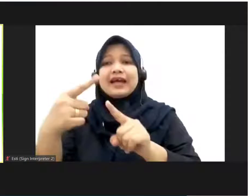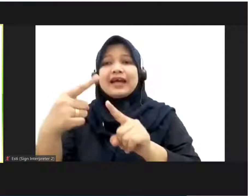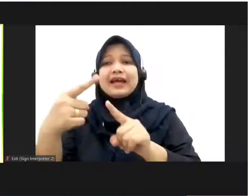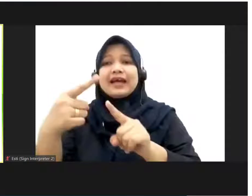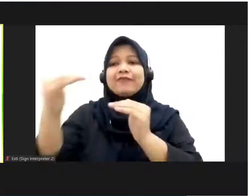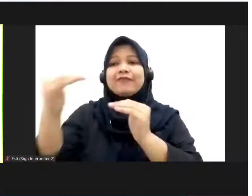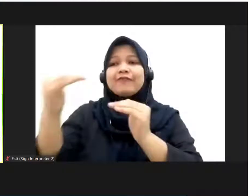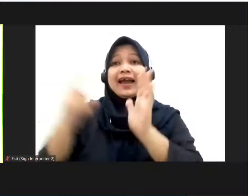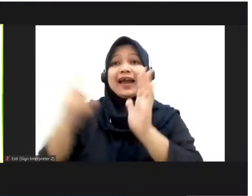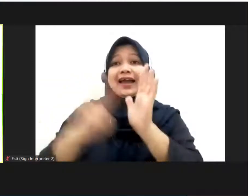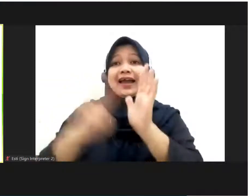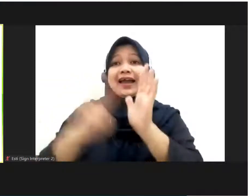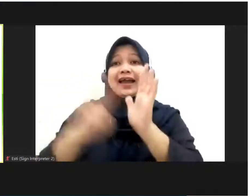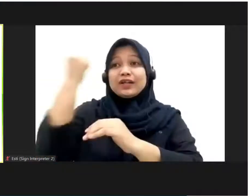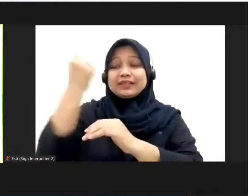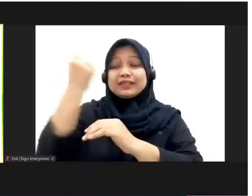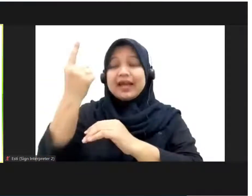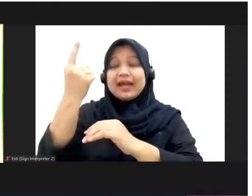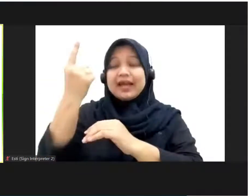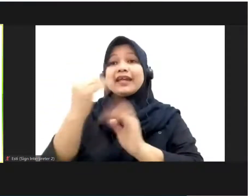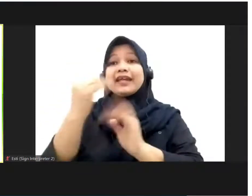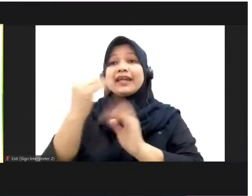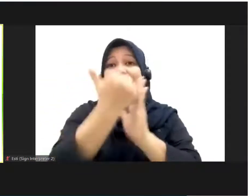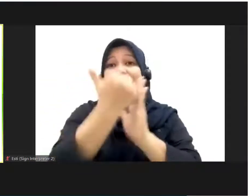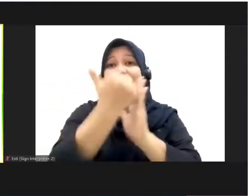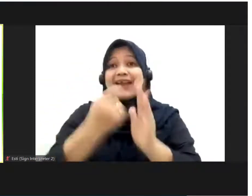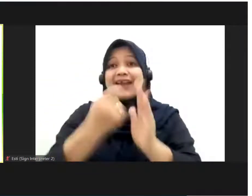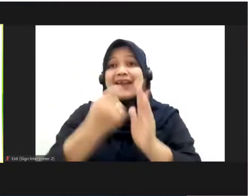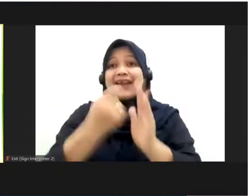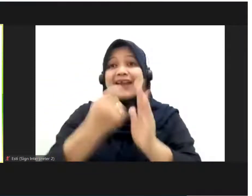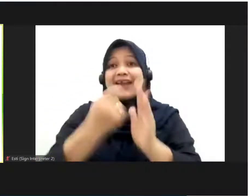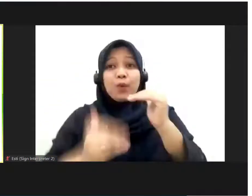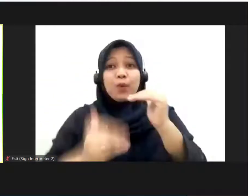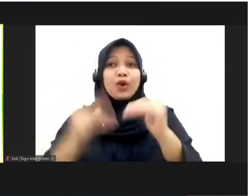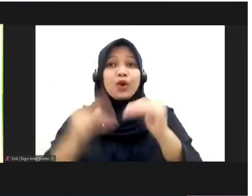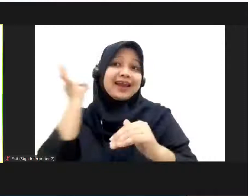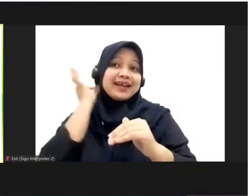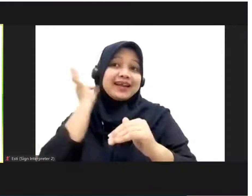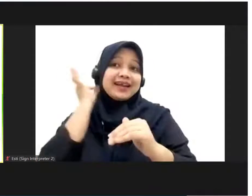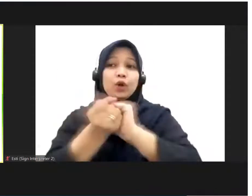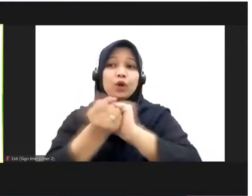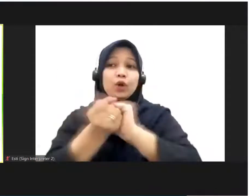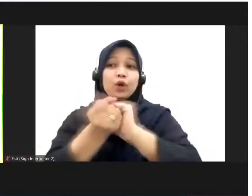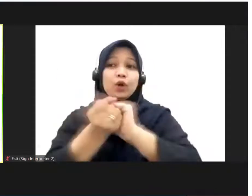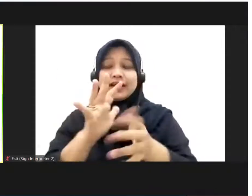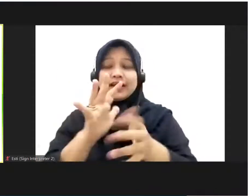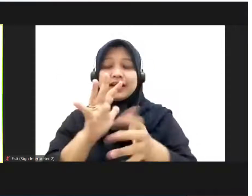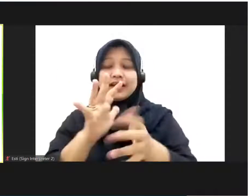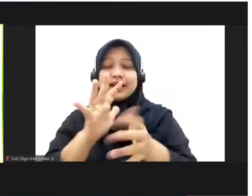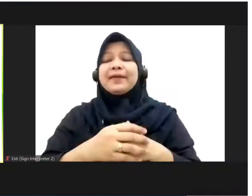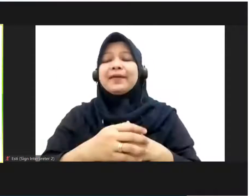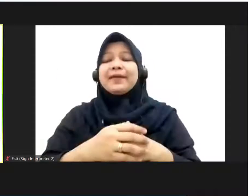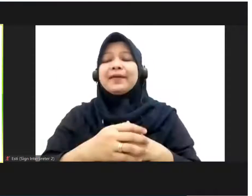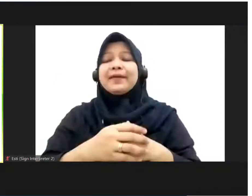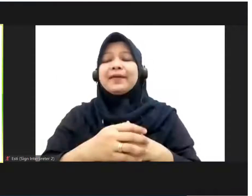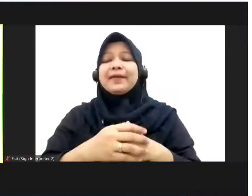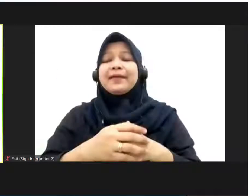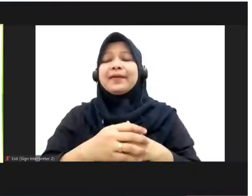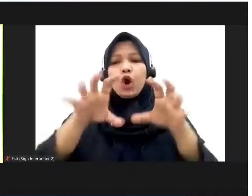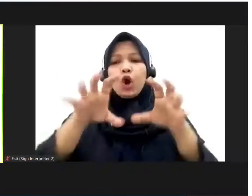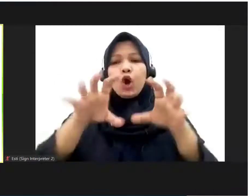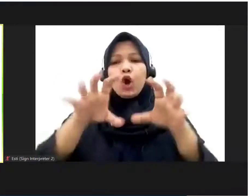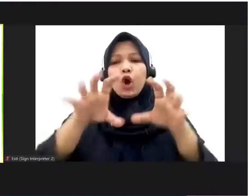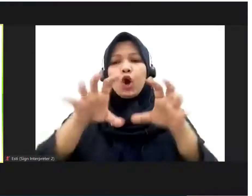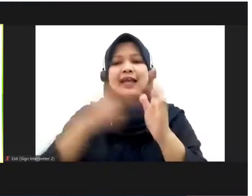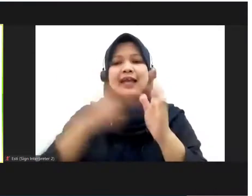for policies in disaster risk reduction, and also we also sit in the National Anti-Poverty Commission, victims